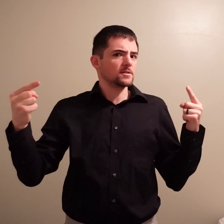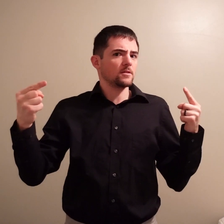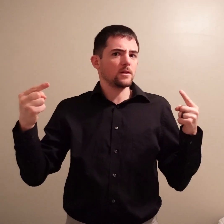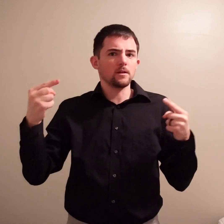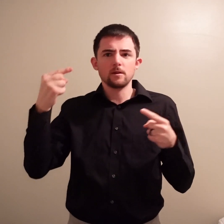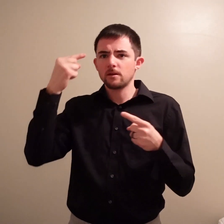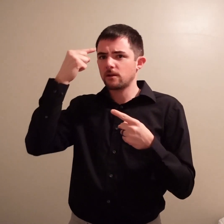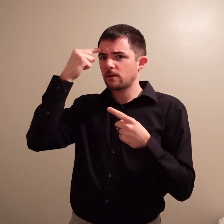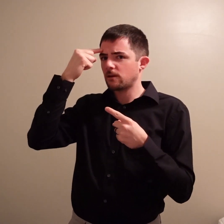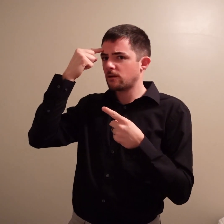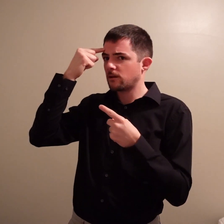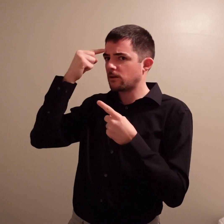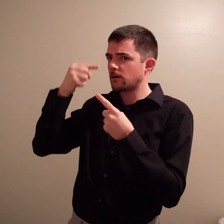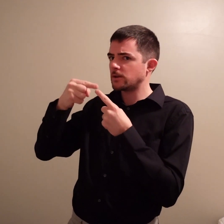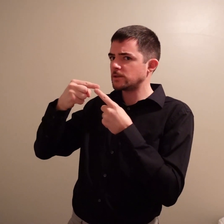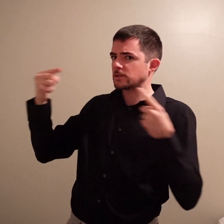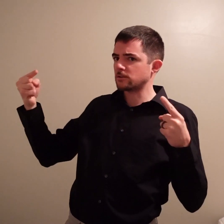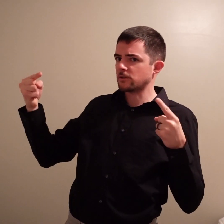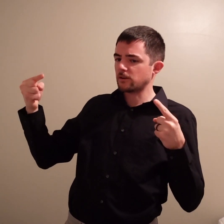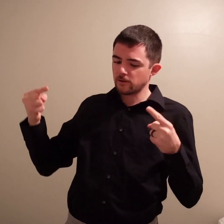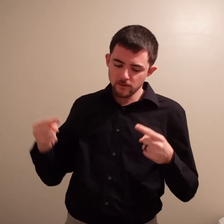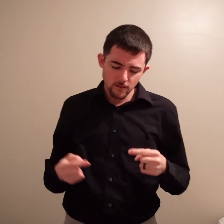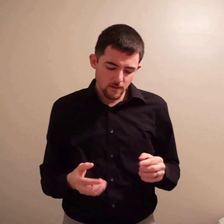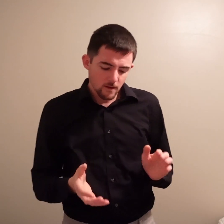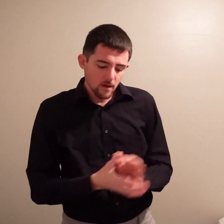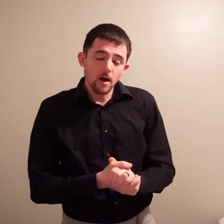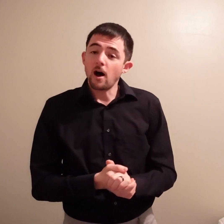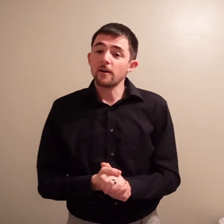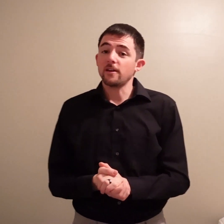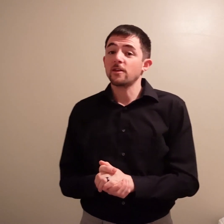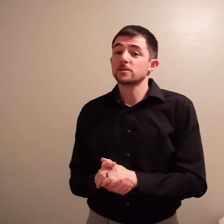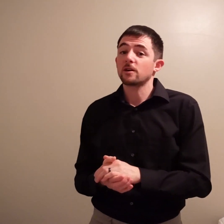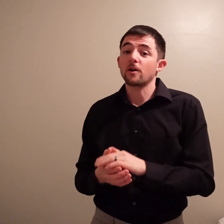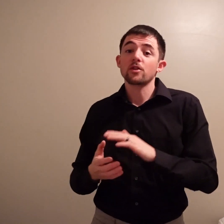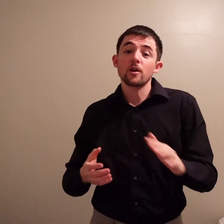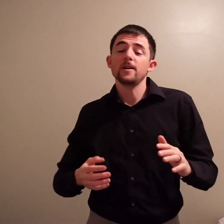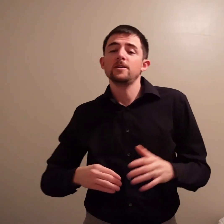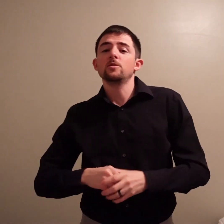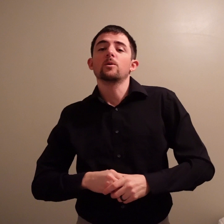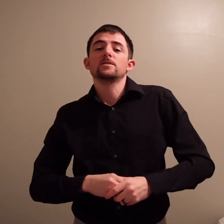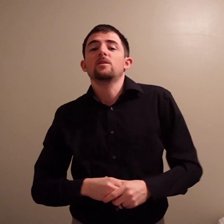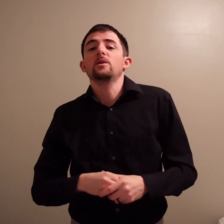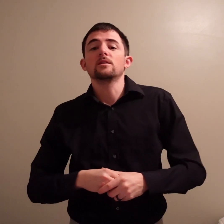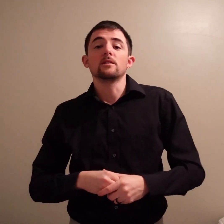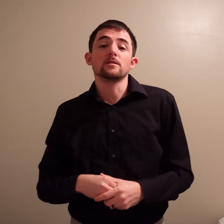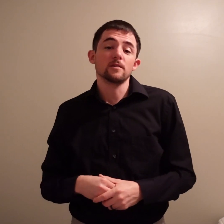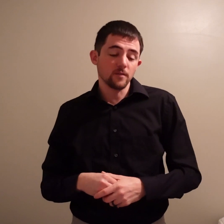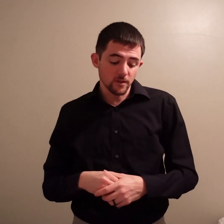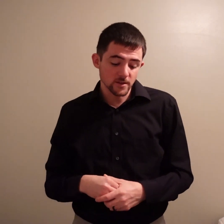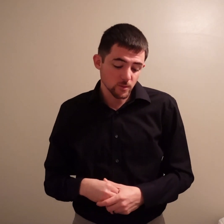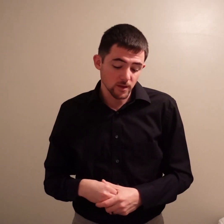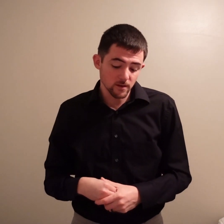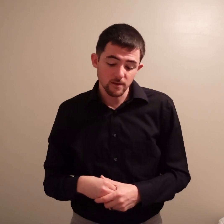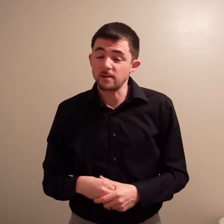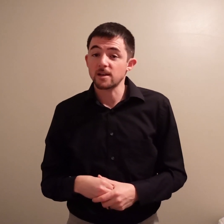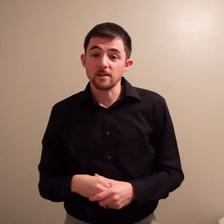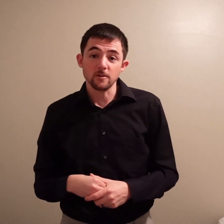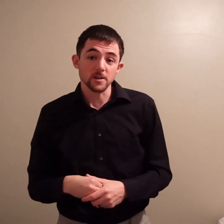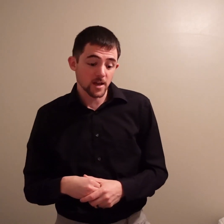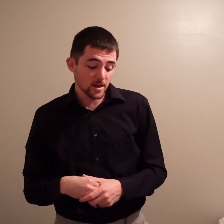Disagree. Disagree. All right, those are our 30 new words that we learned for this week in sign language. And now